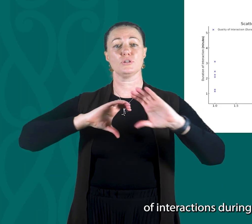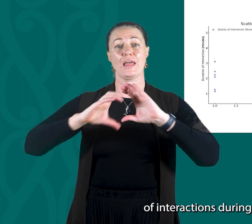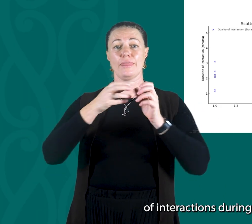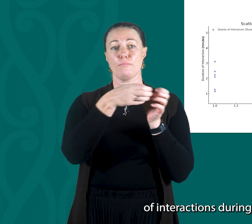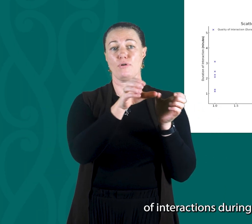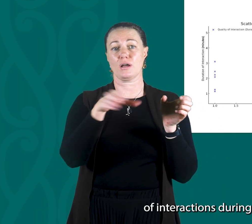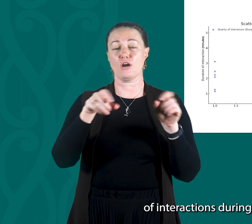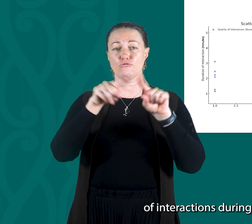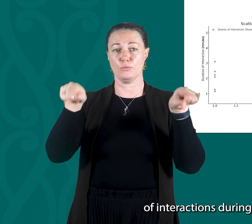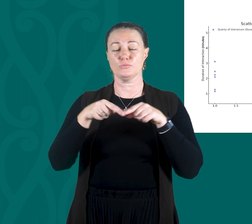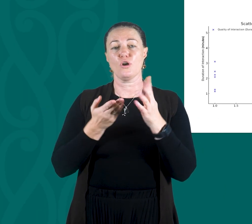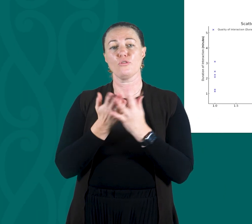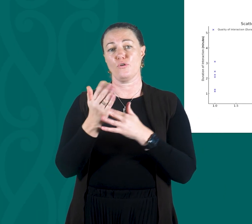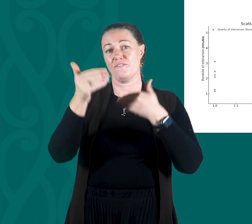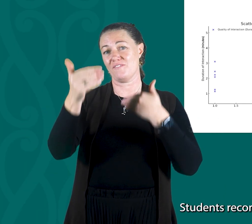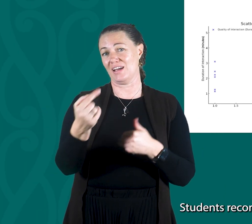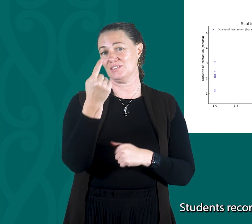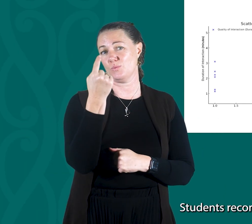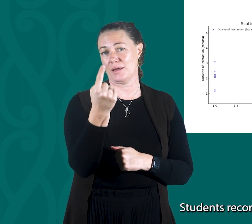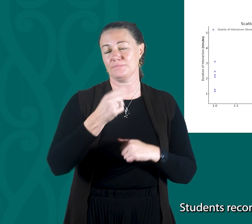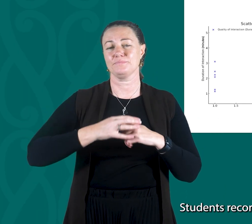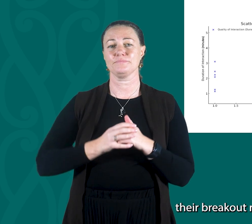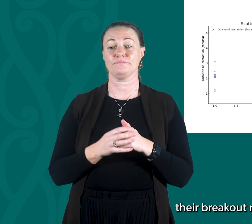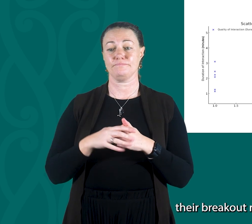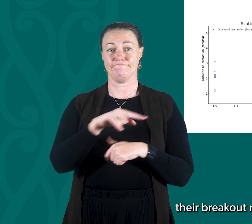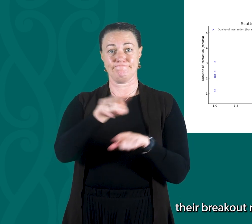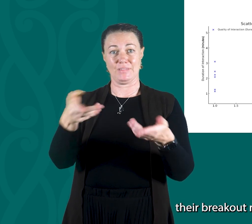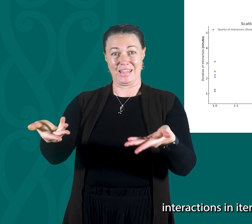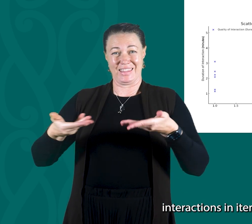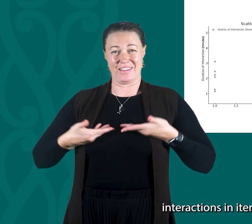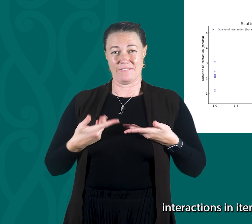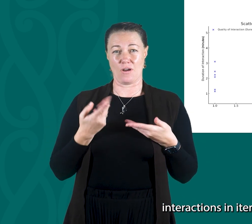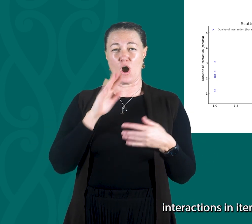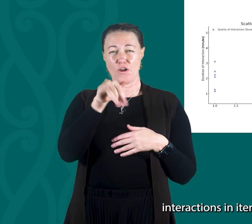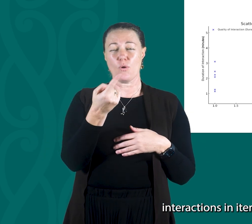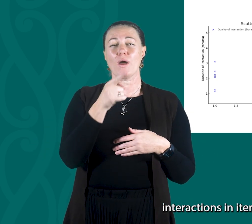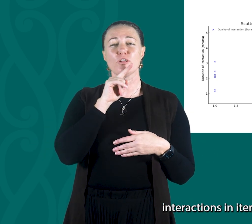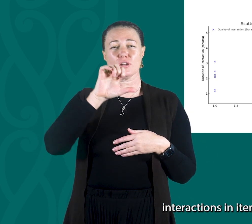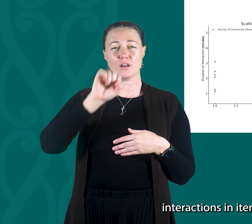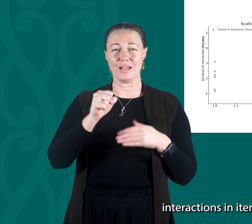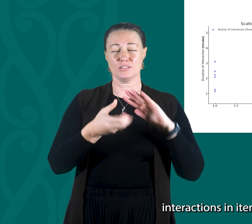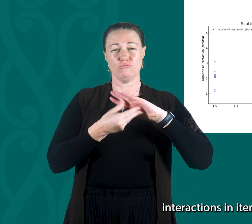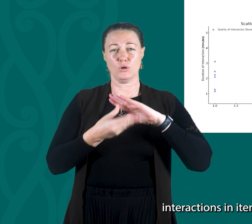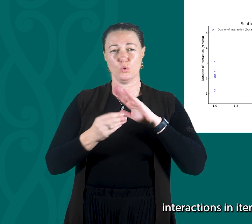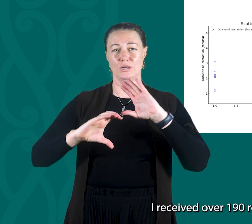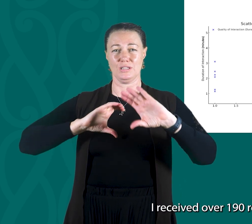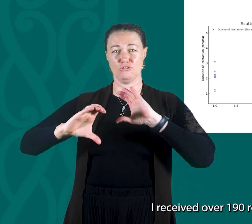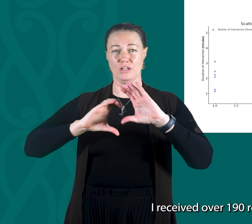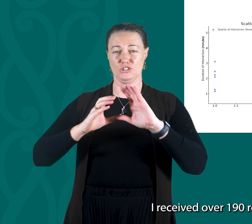during iteration 1. Students recorded their breakout room interactions in iteration 1. I received